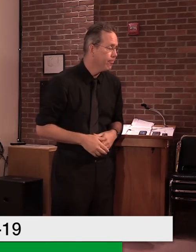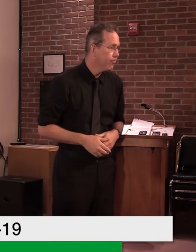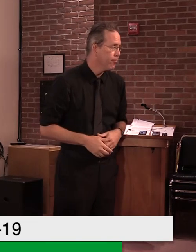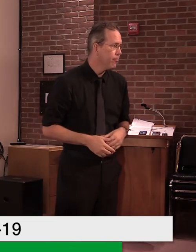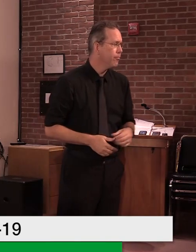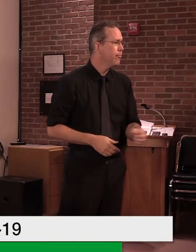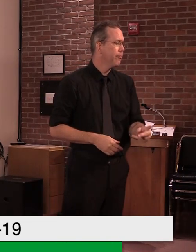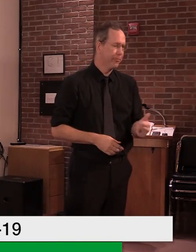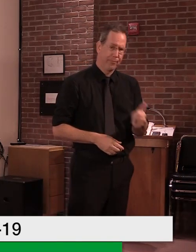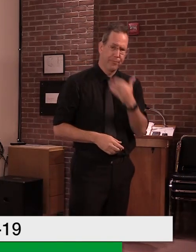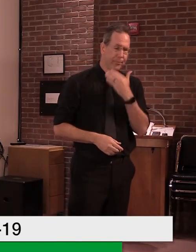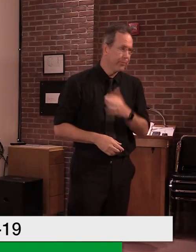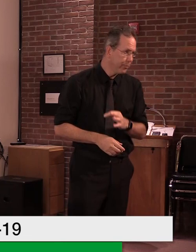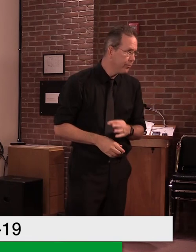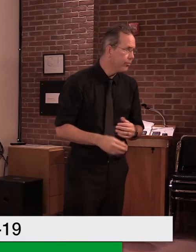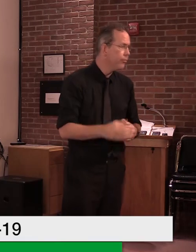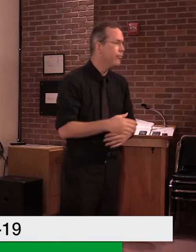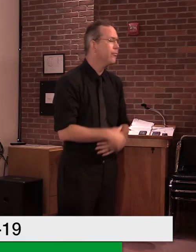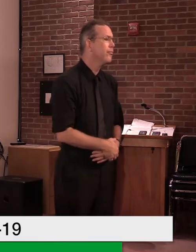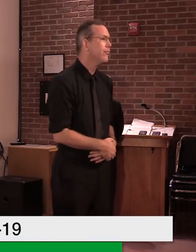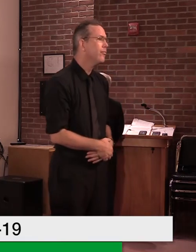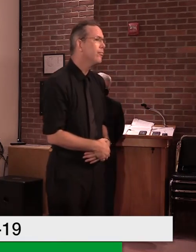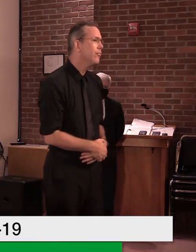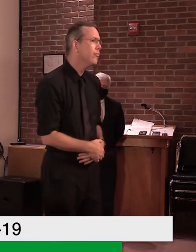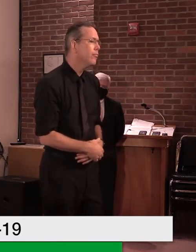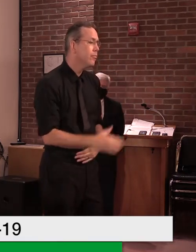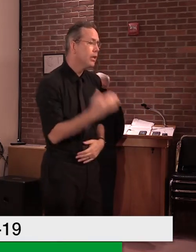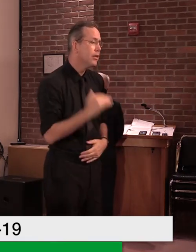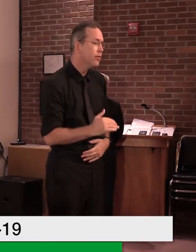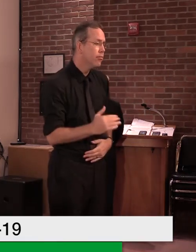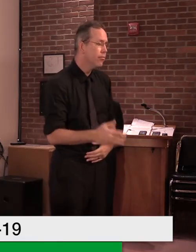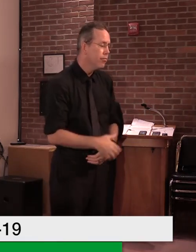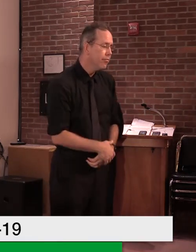Chris Roy, Newport Daily Express.